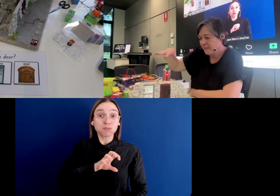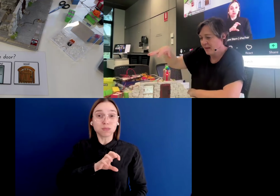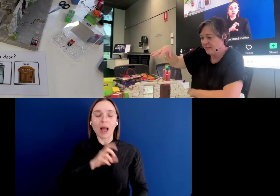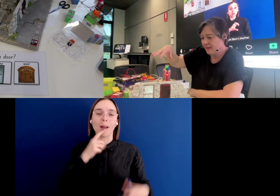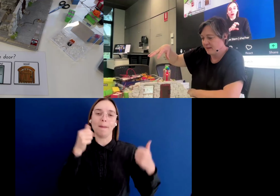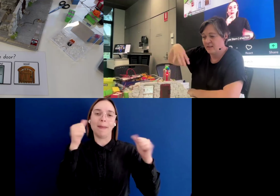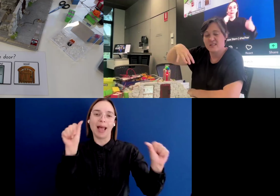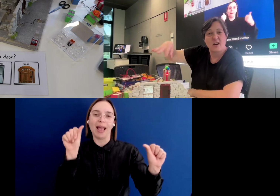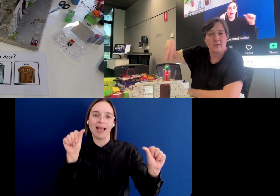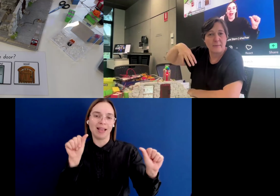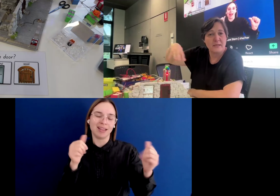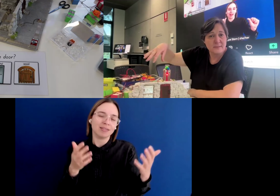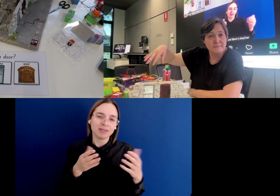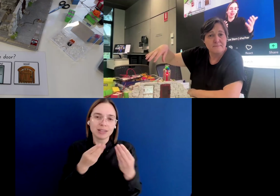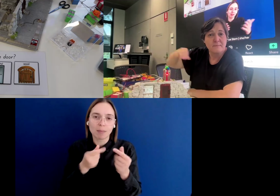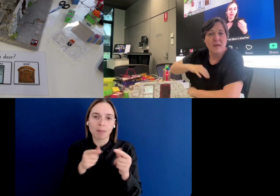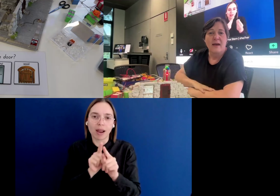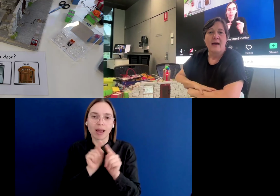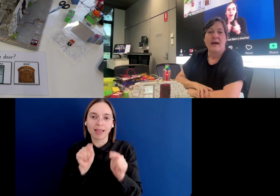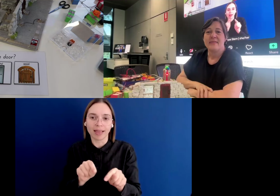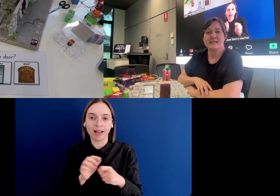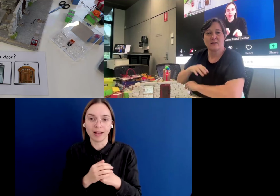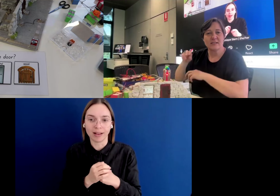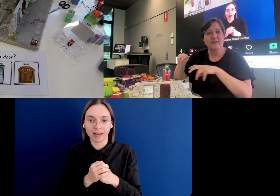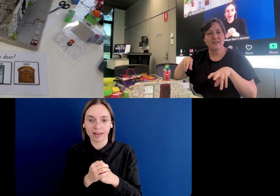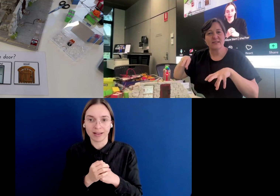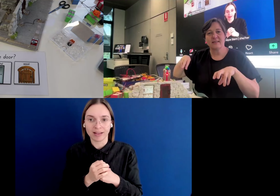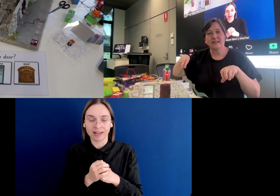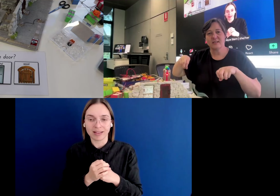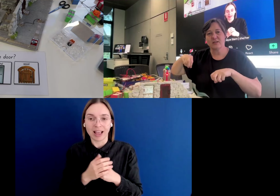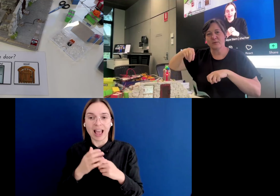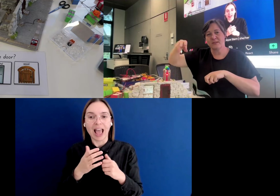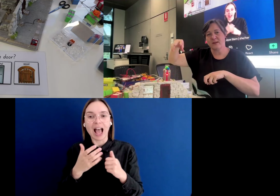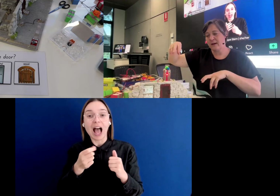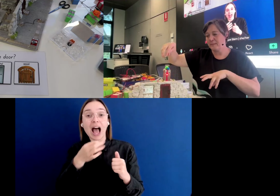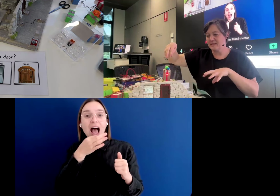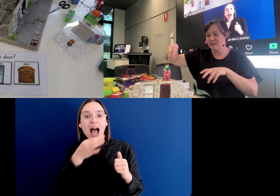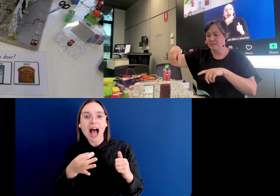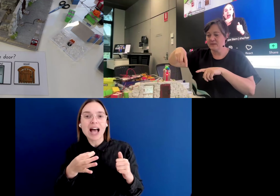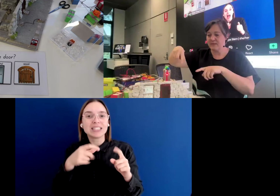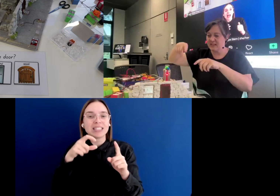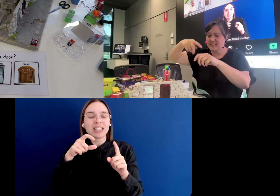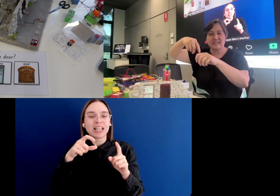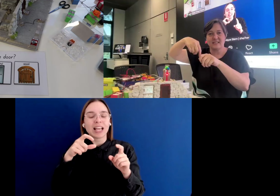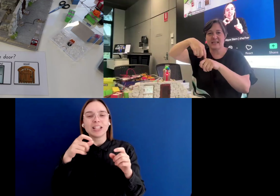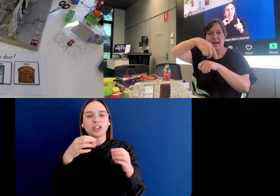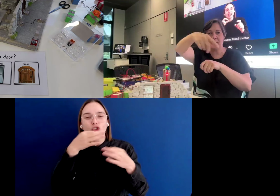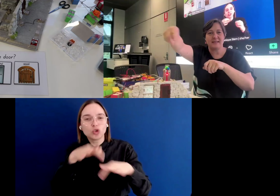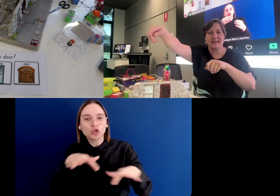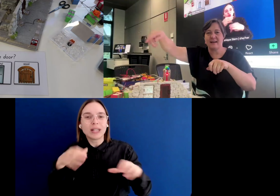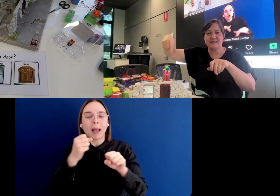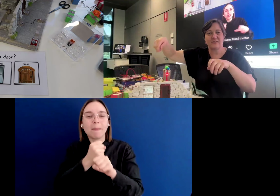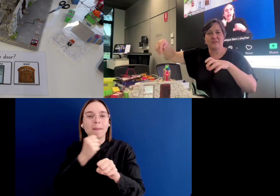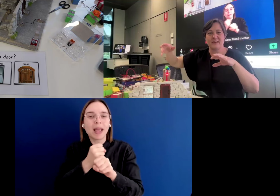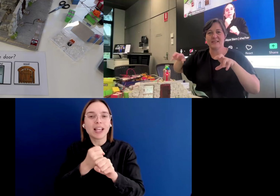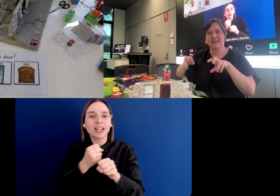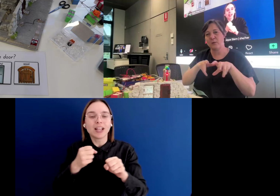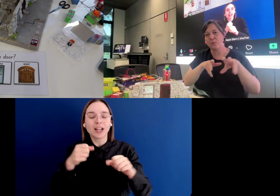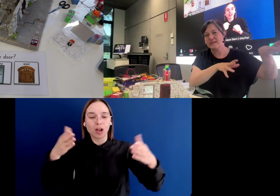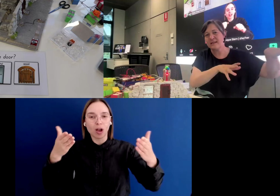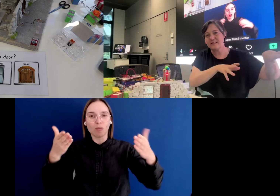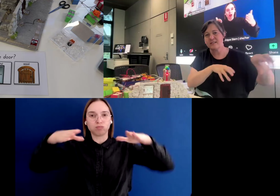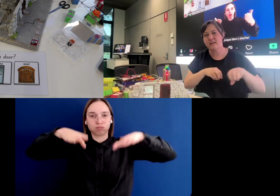the dioramas. There's lots of interesting things you can do with dioramas in terms of just taping down different